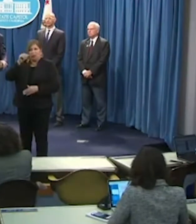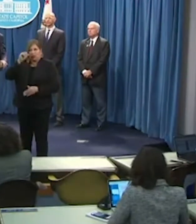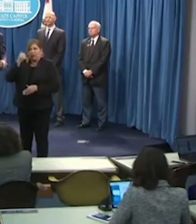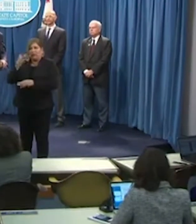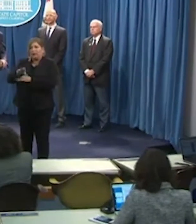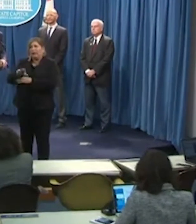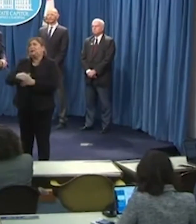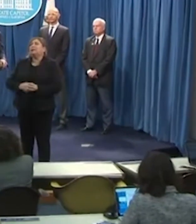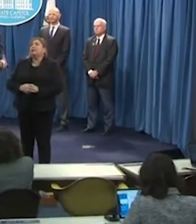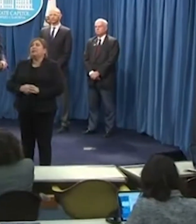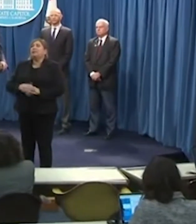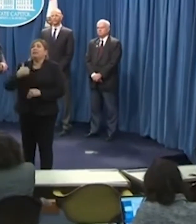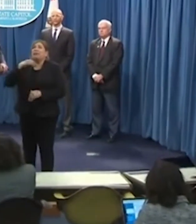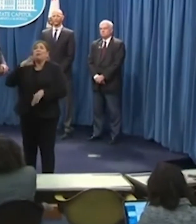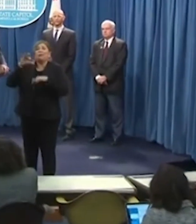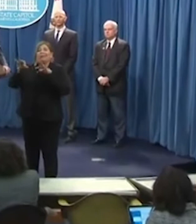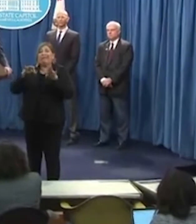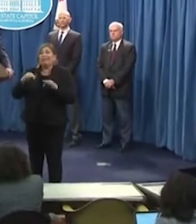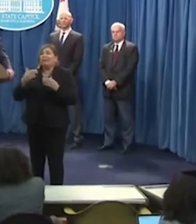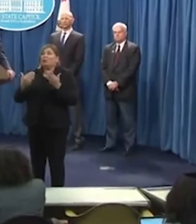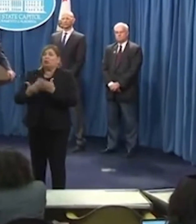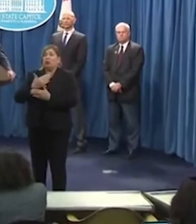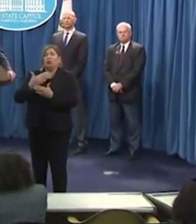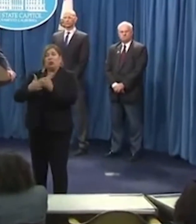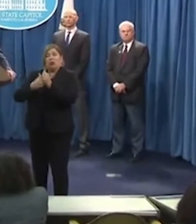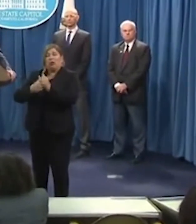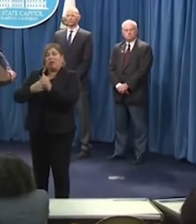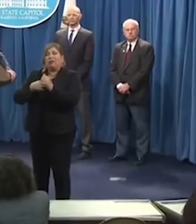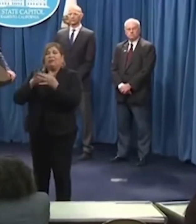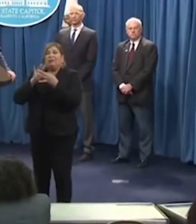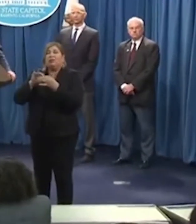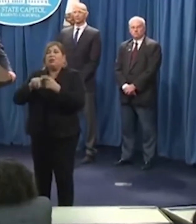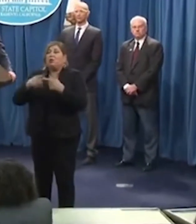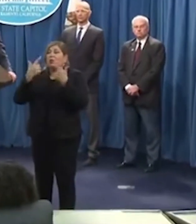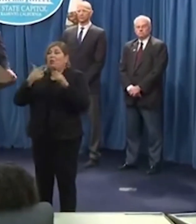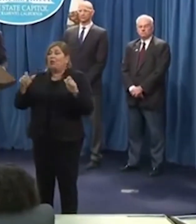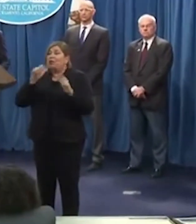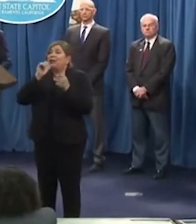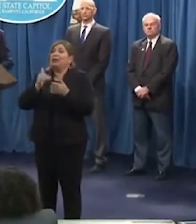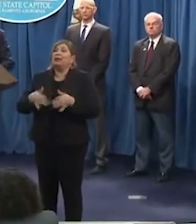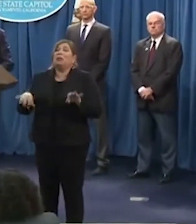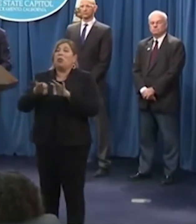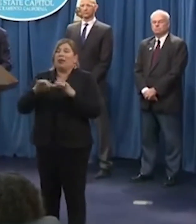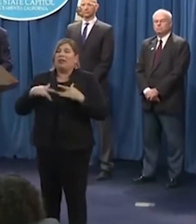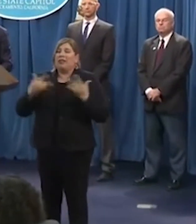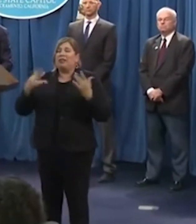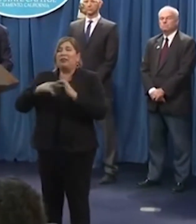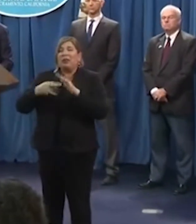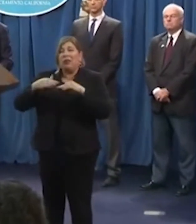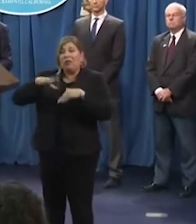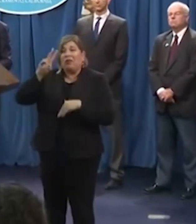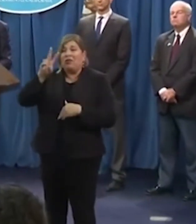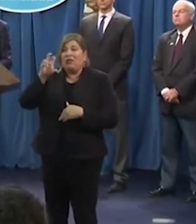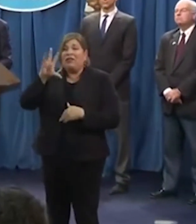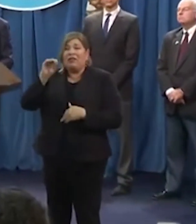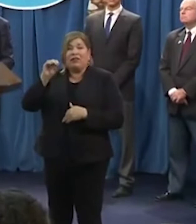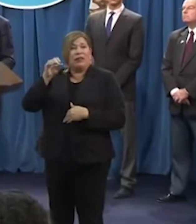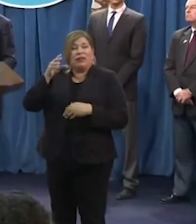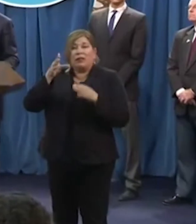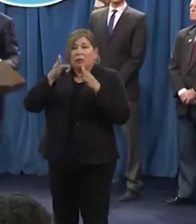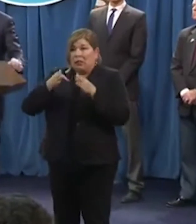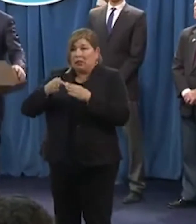as it relates to large non-essential events of 250 or more in the state of California. And we will walk